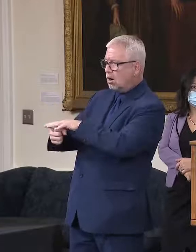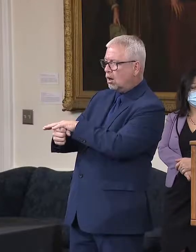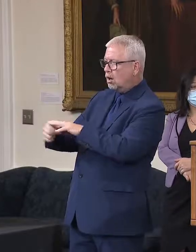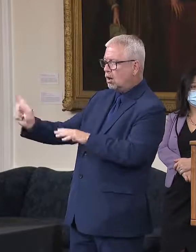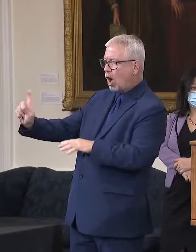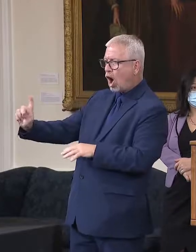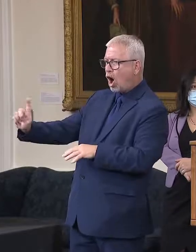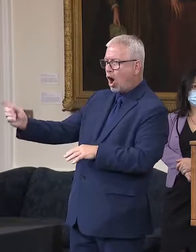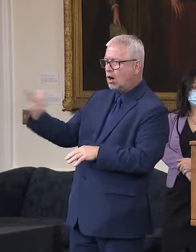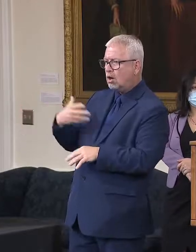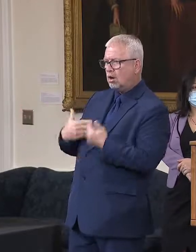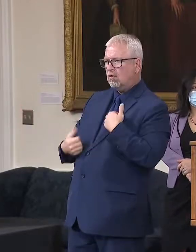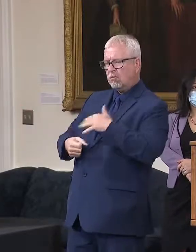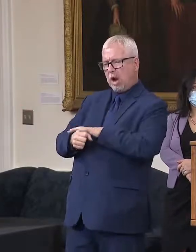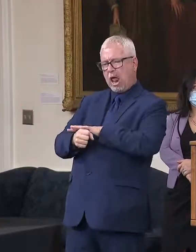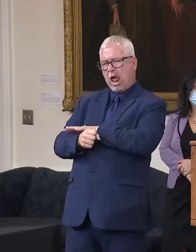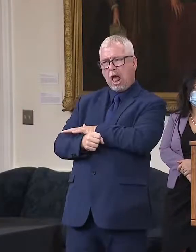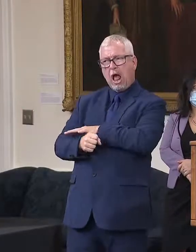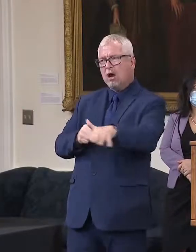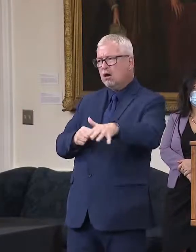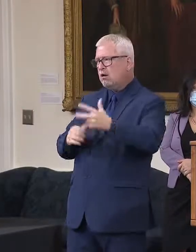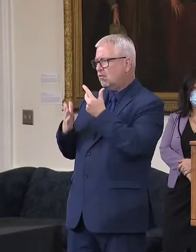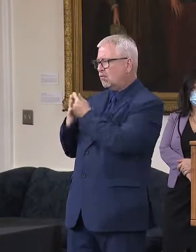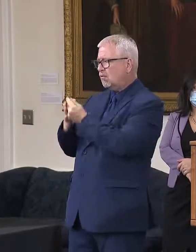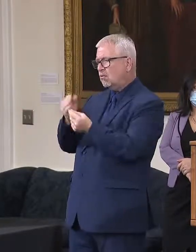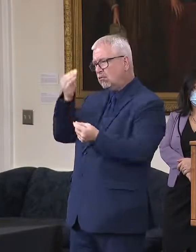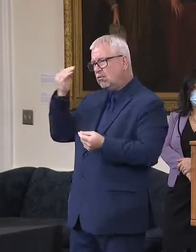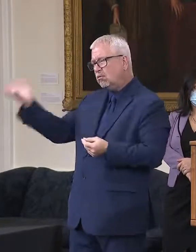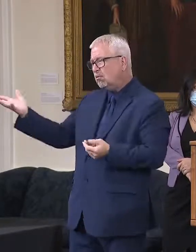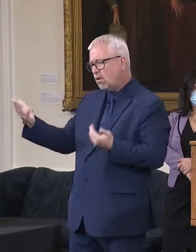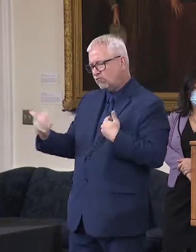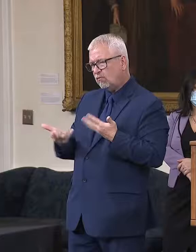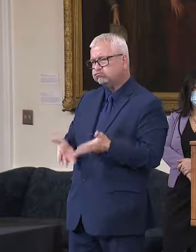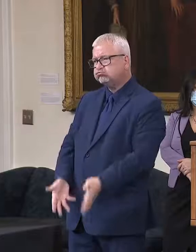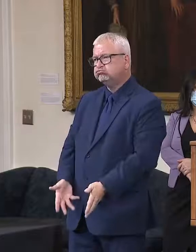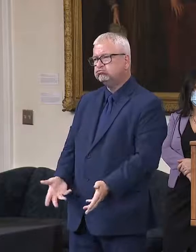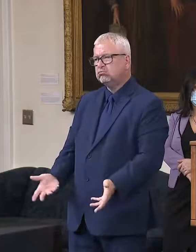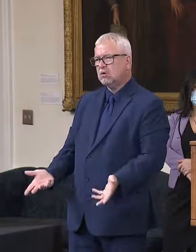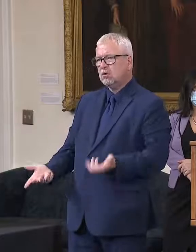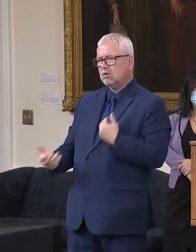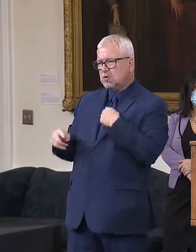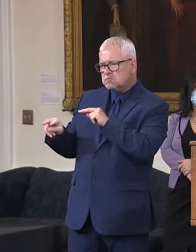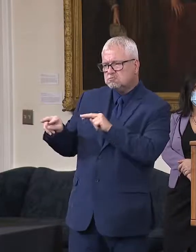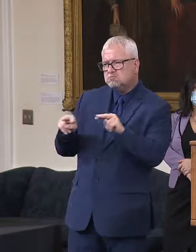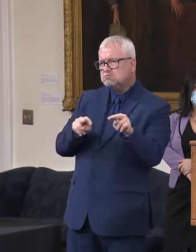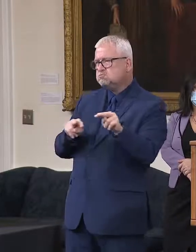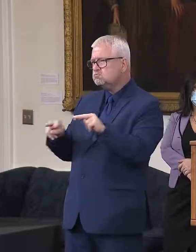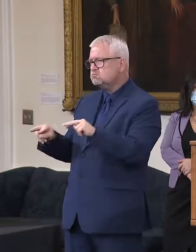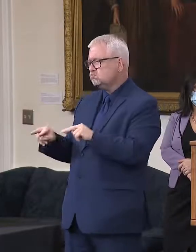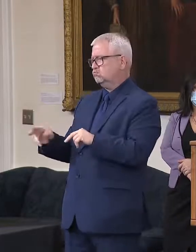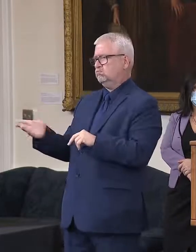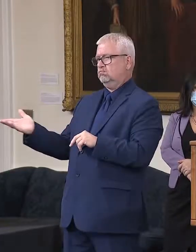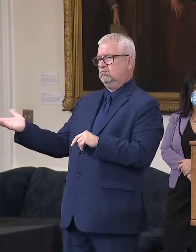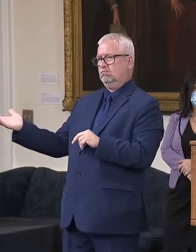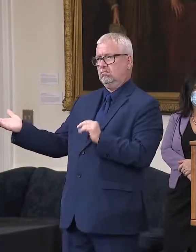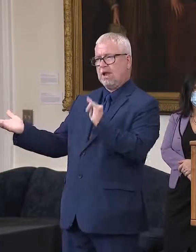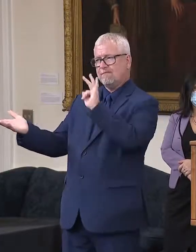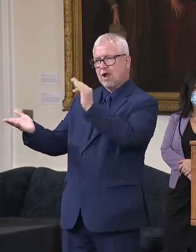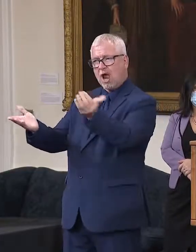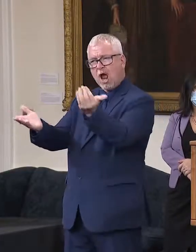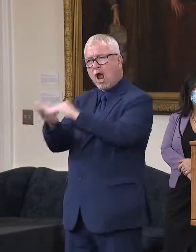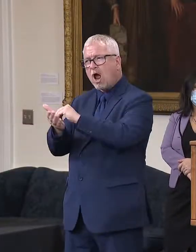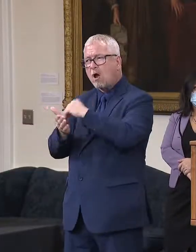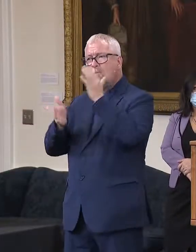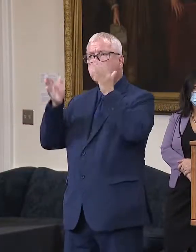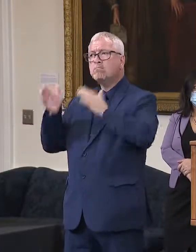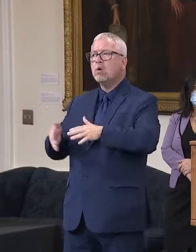of vaccine, and we're monitoring the situation. If somebody feels that they want it, they're not getting